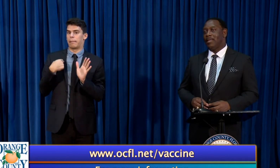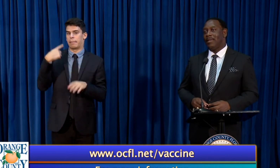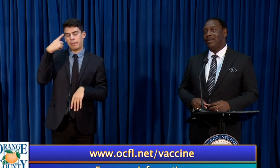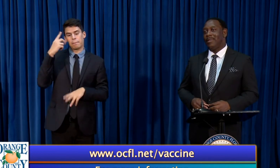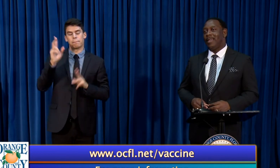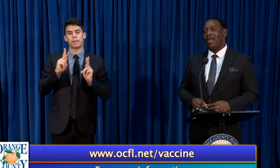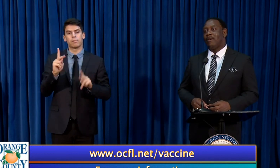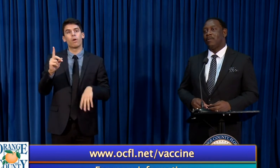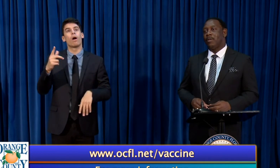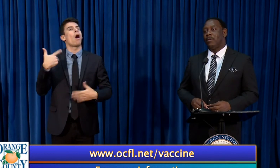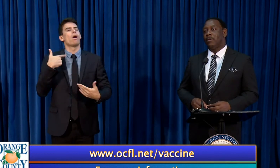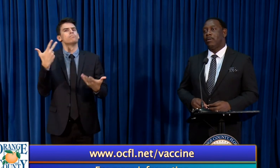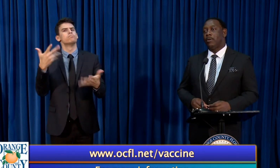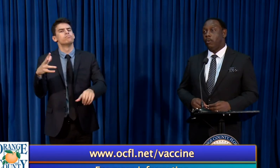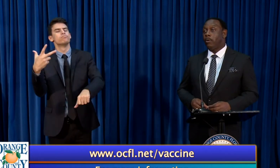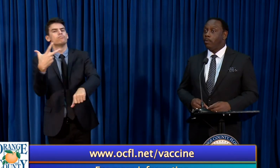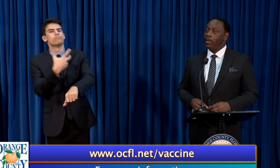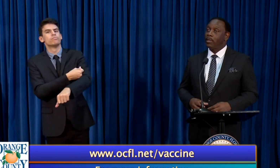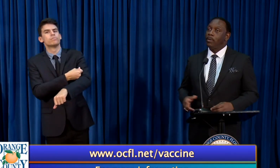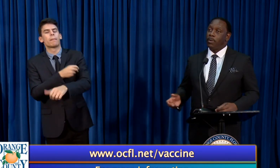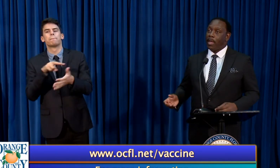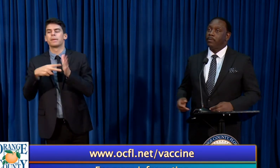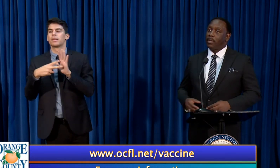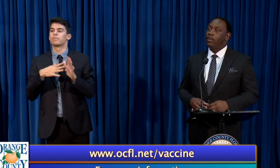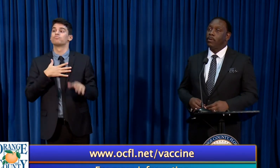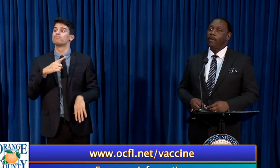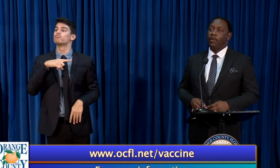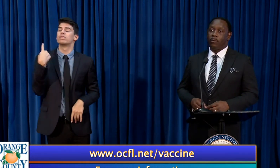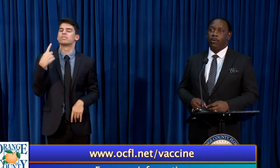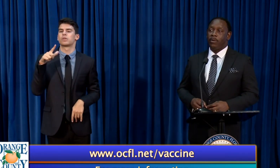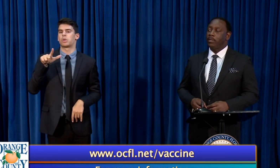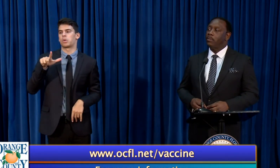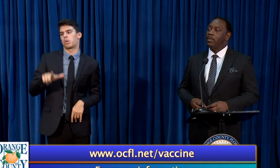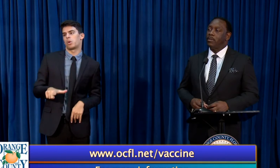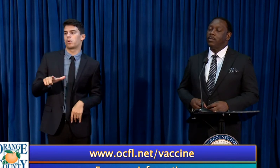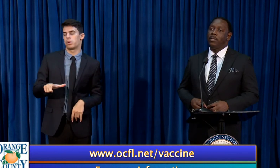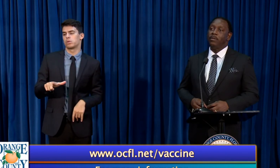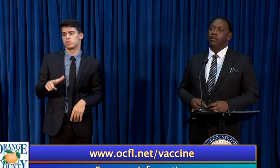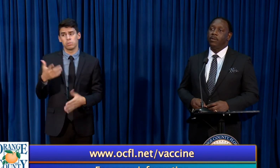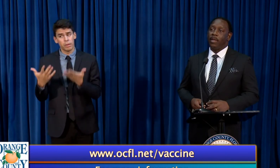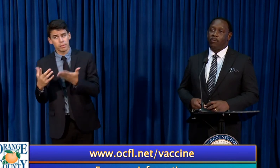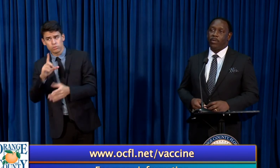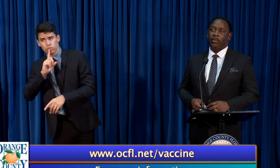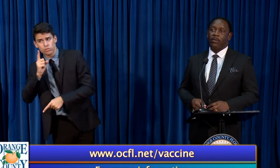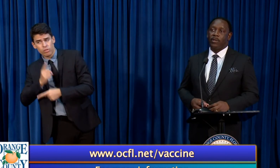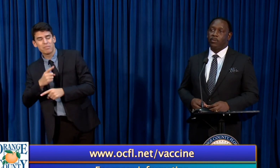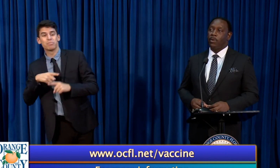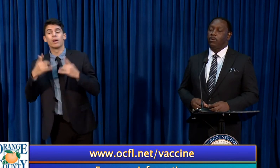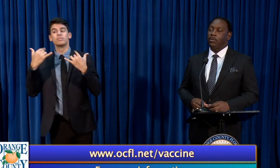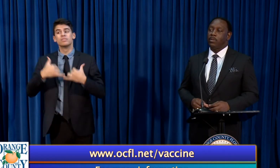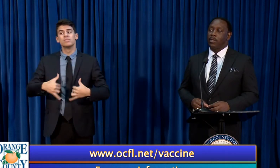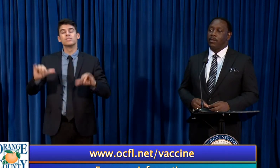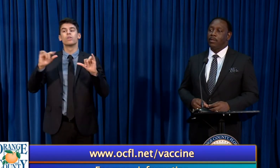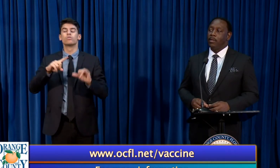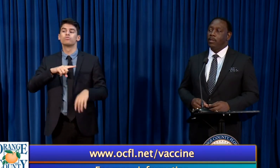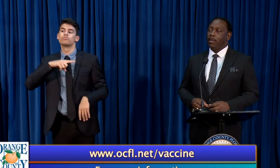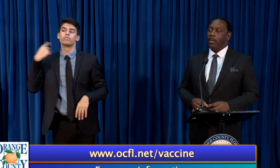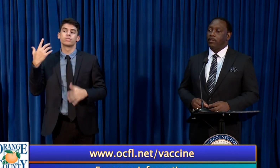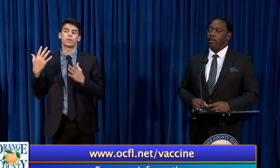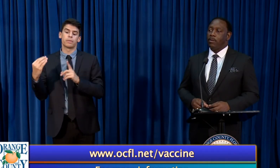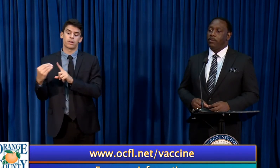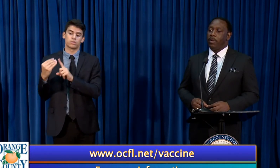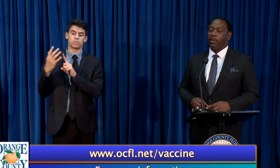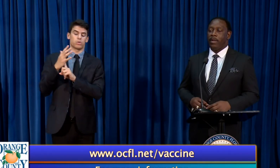then they have a lower risk, and perhaps they do have a lower risk, but there's still a risk of exposure there.